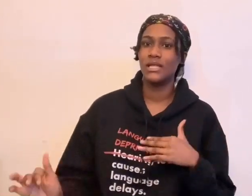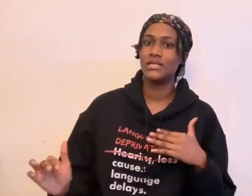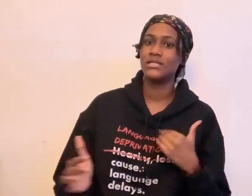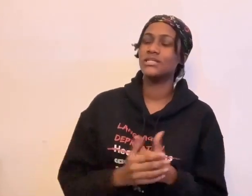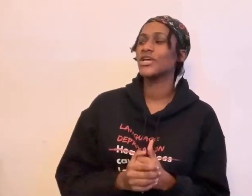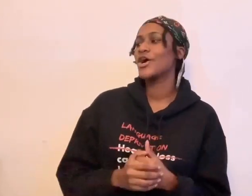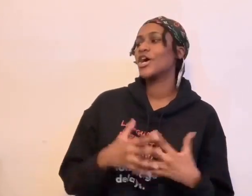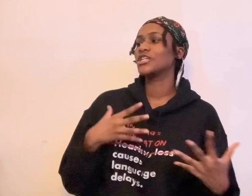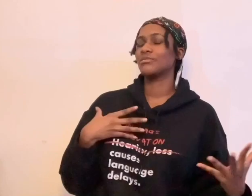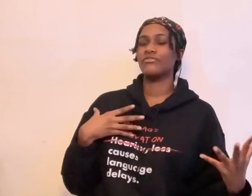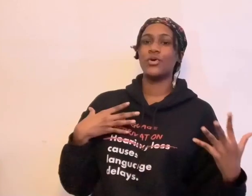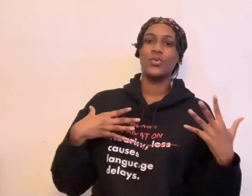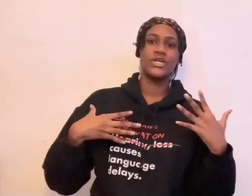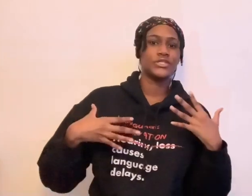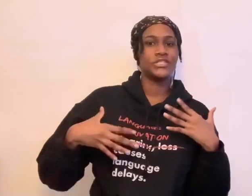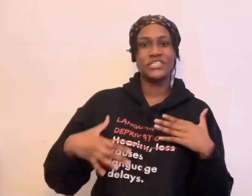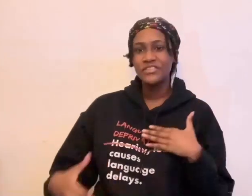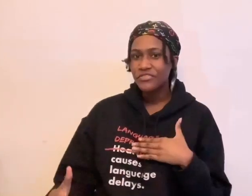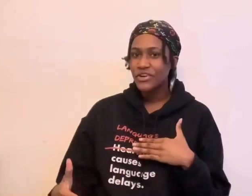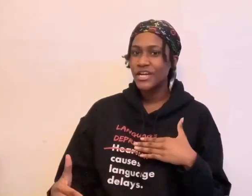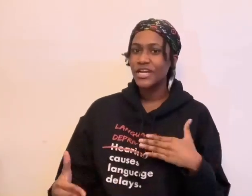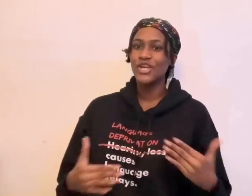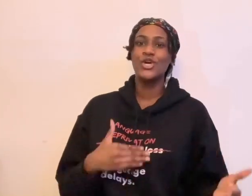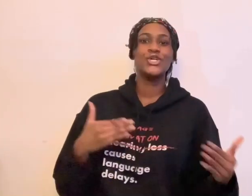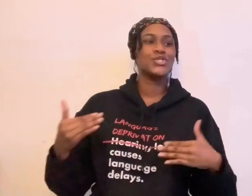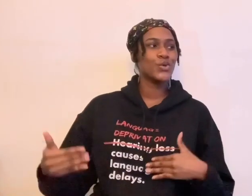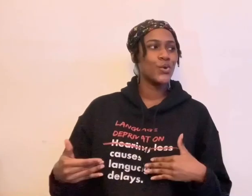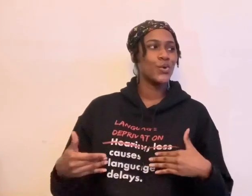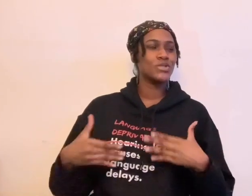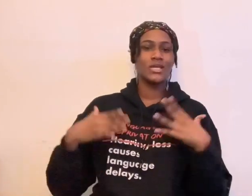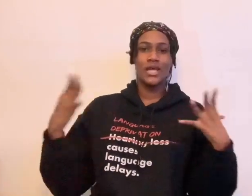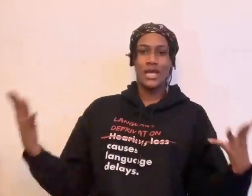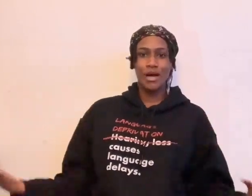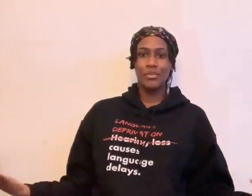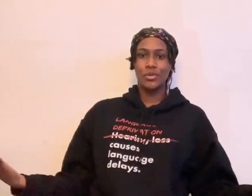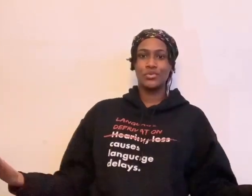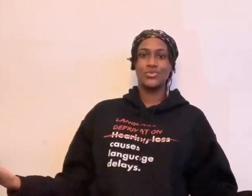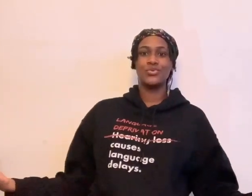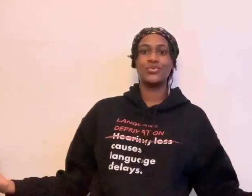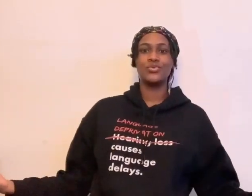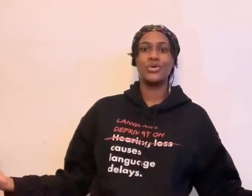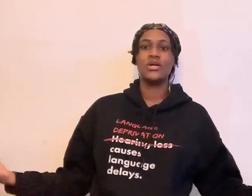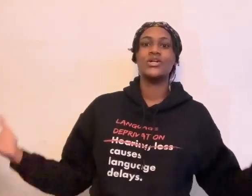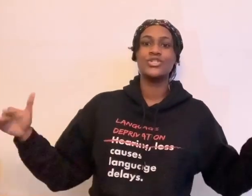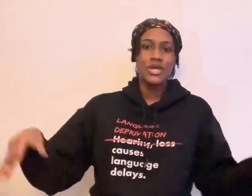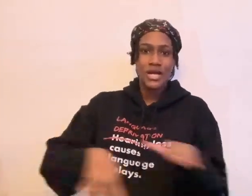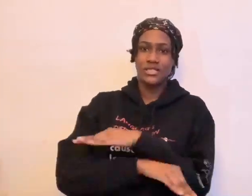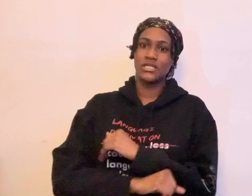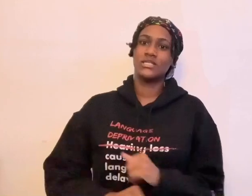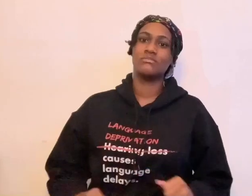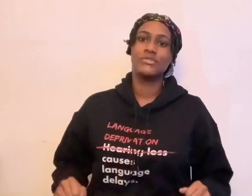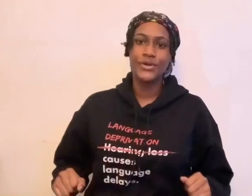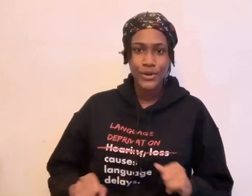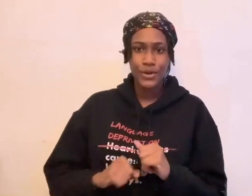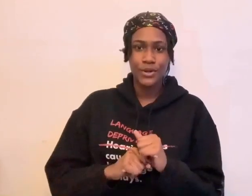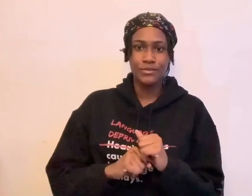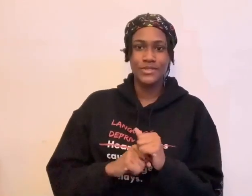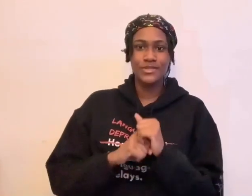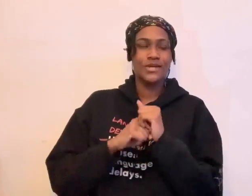islands. Some of our words are different. So today I'm about to translate some terms